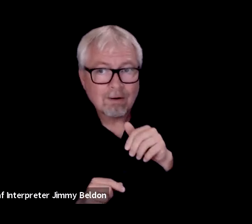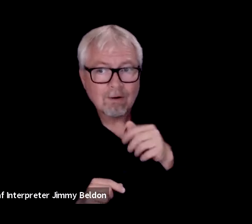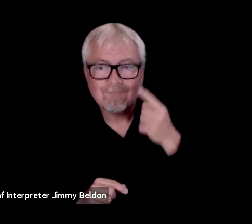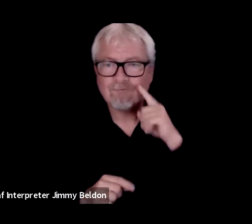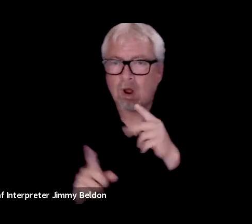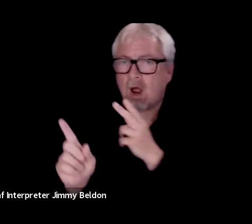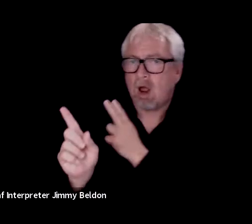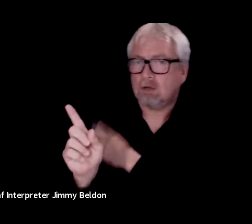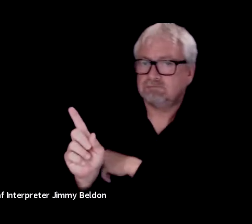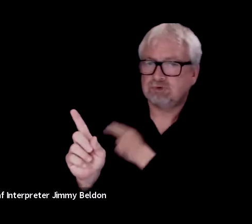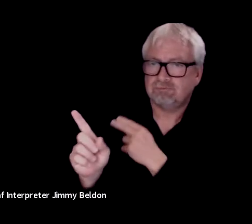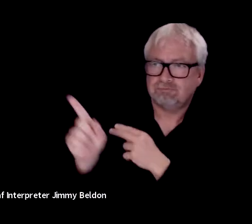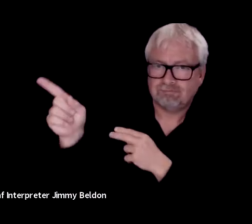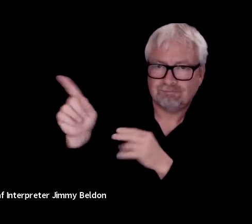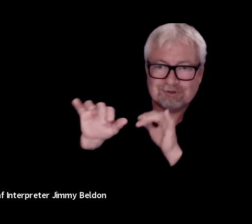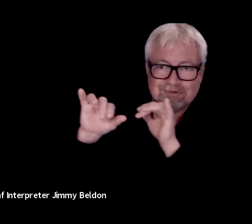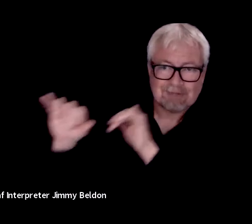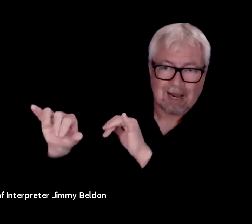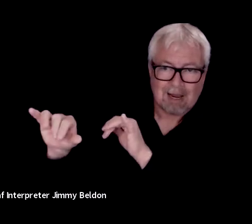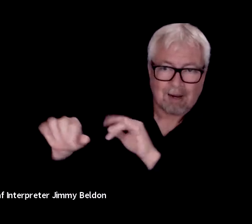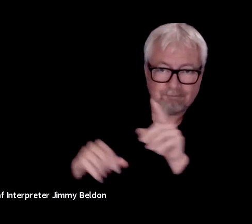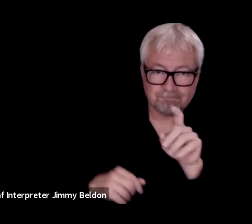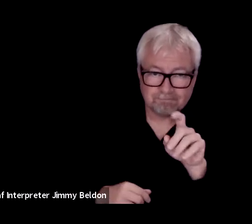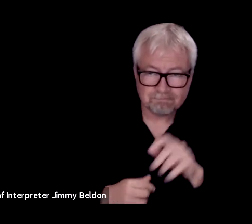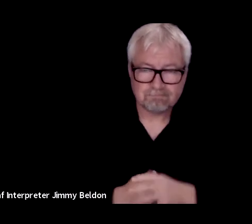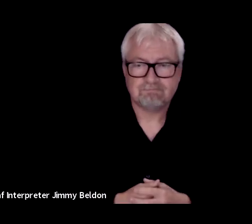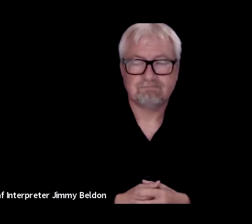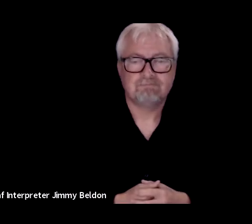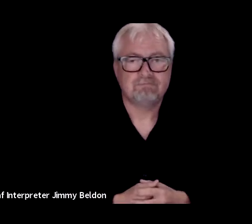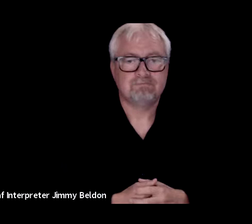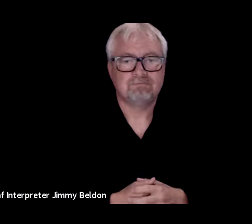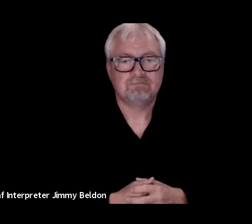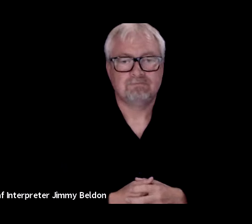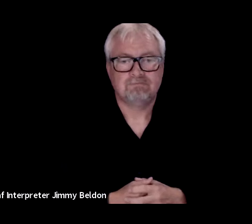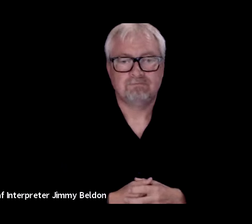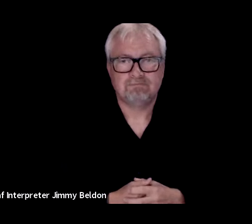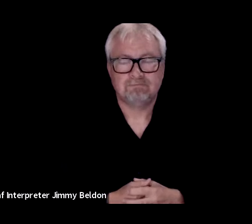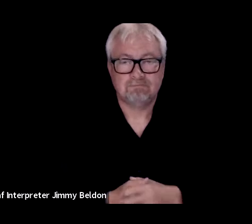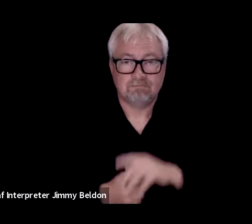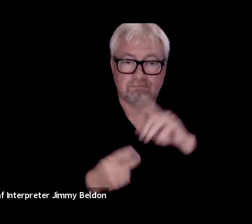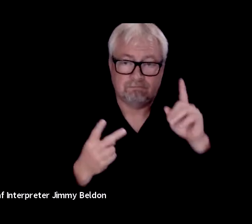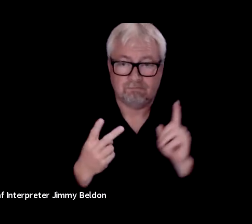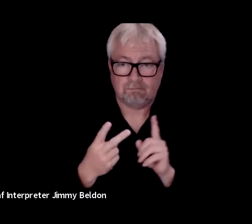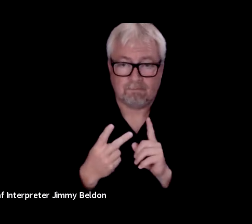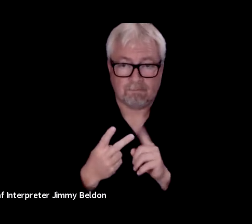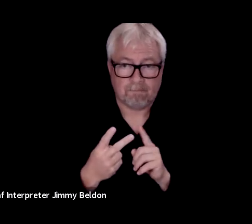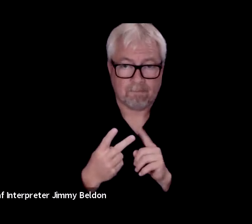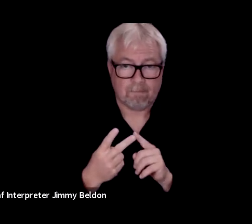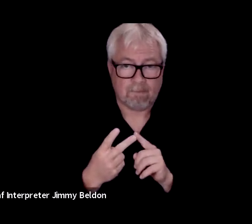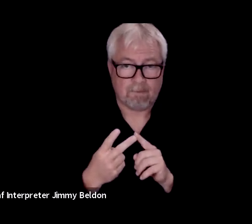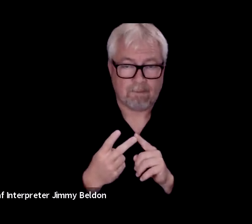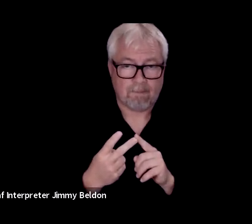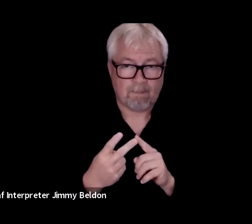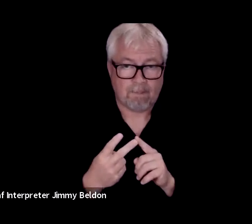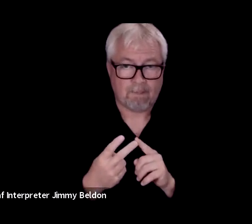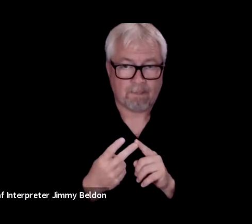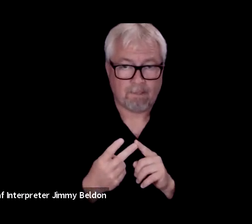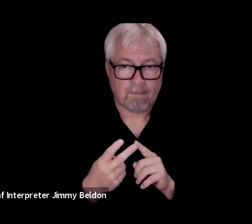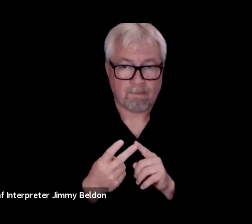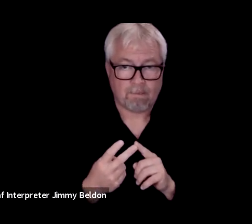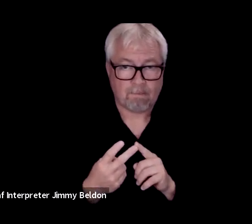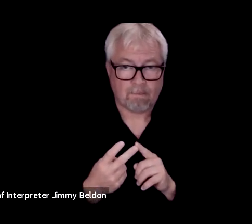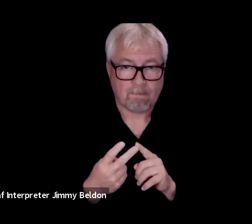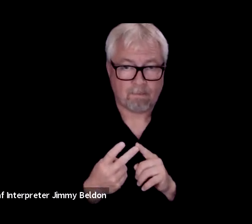be 86%. It was lower amongst adults 75 or